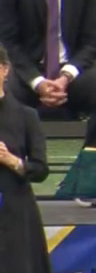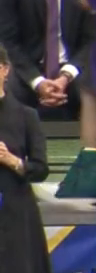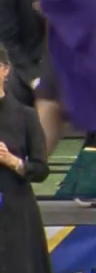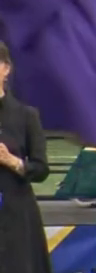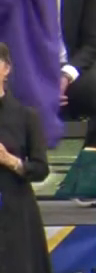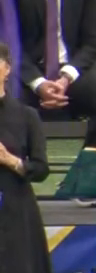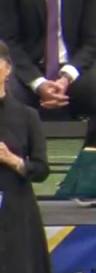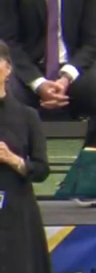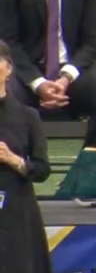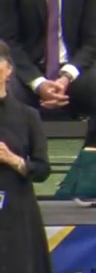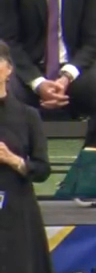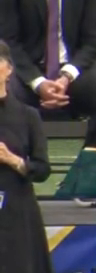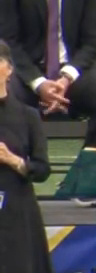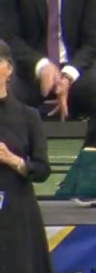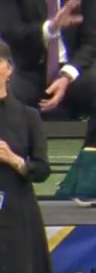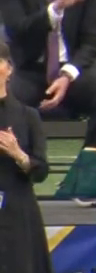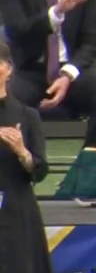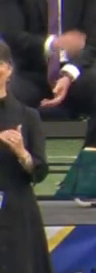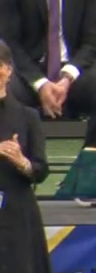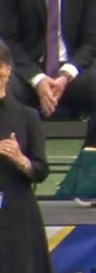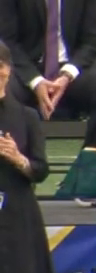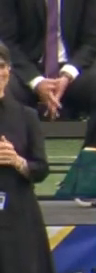Kira Gottschalk.